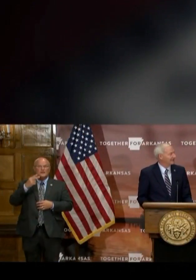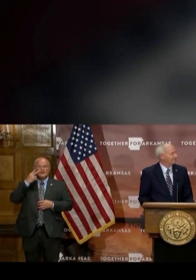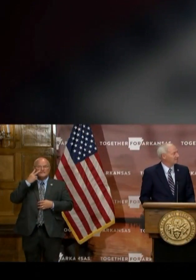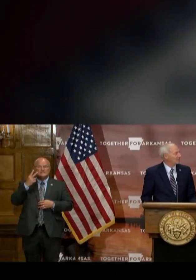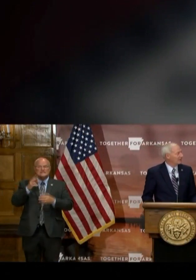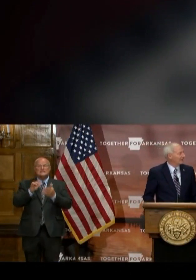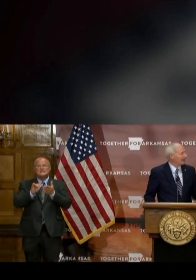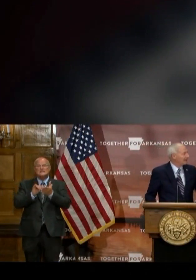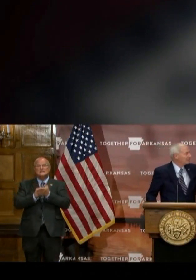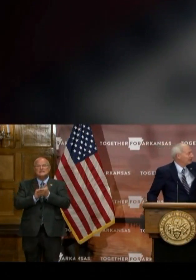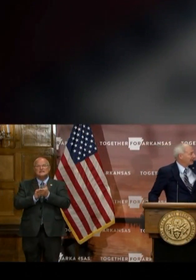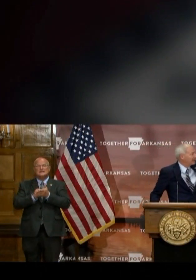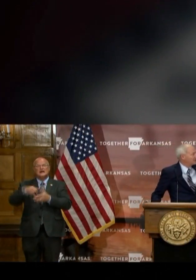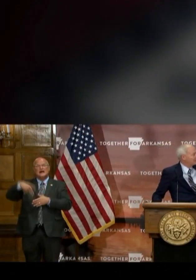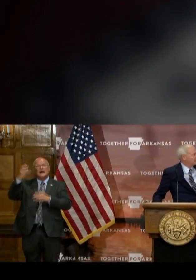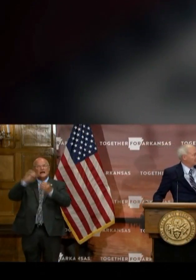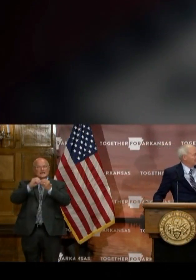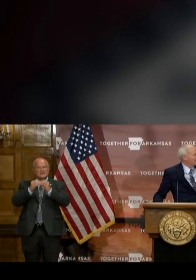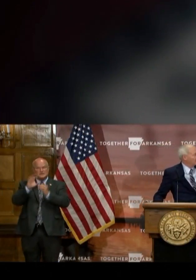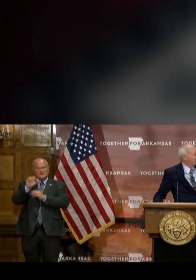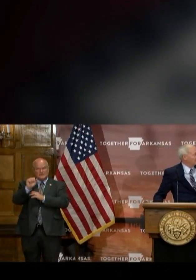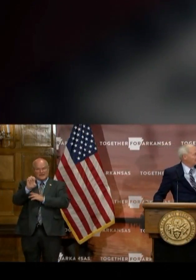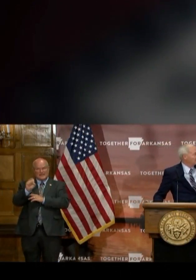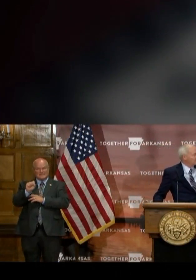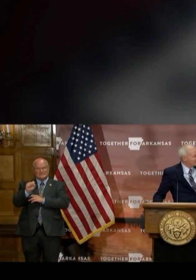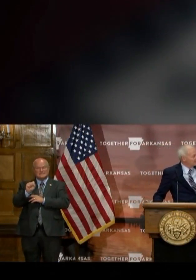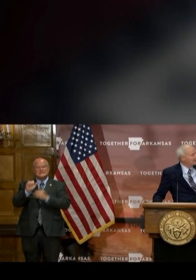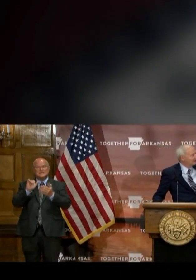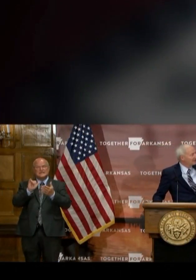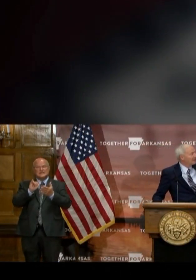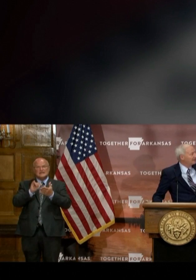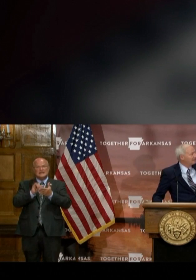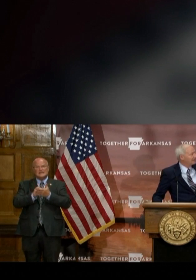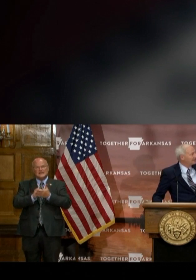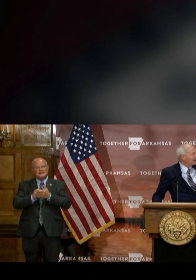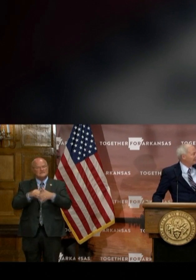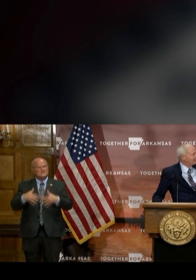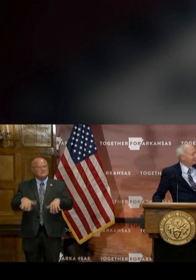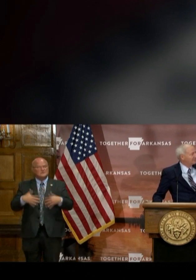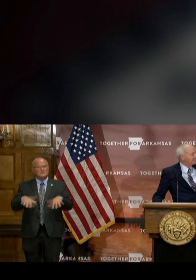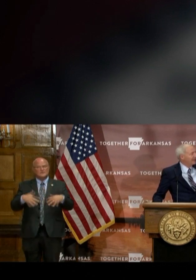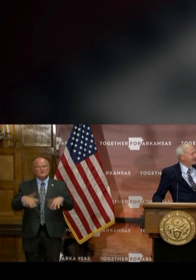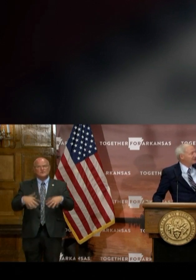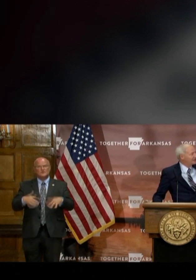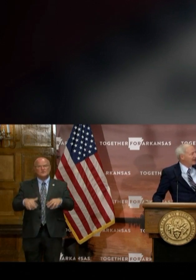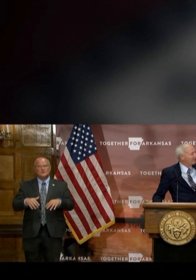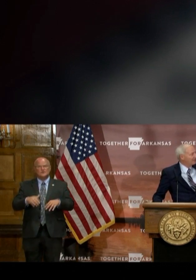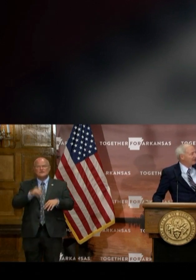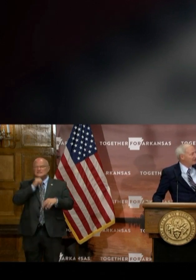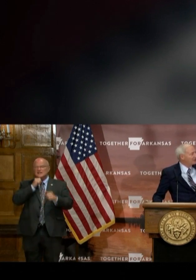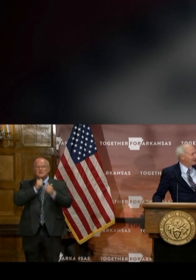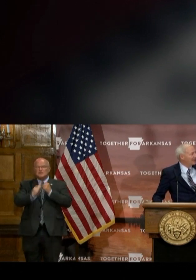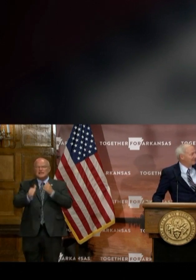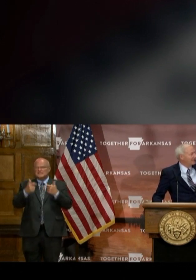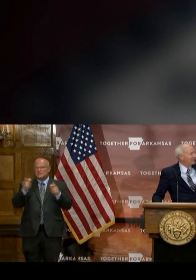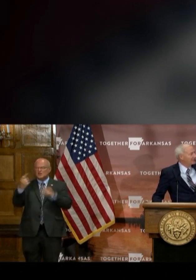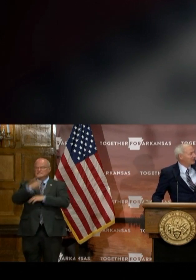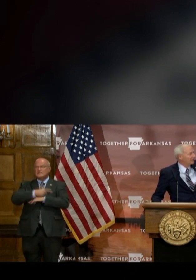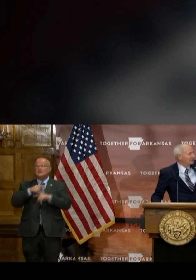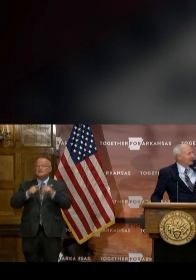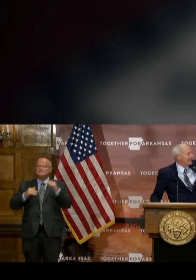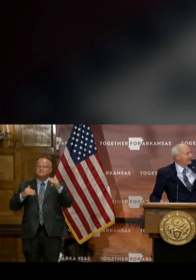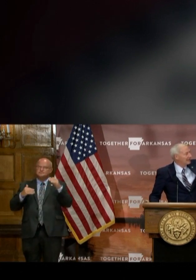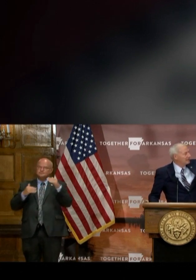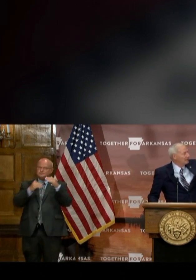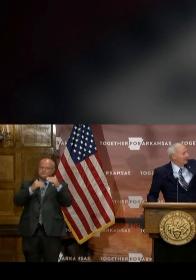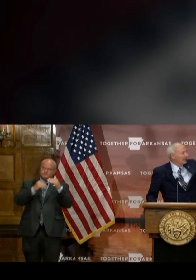the high number of cases, which is it's not past the top, the largest day, but it is